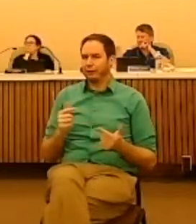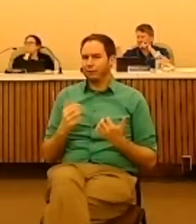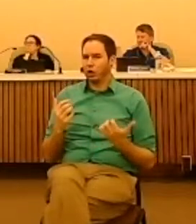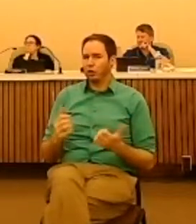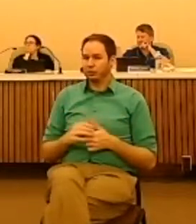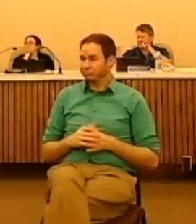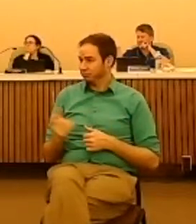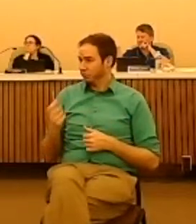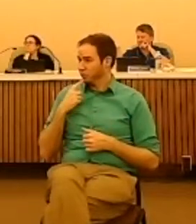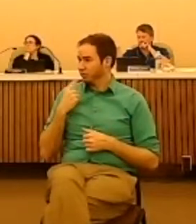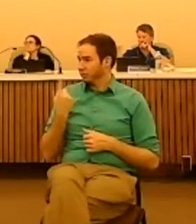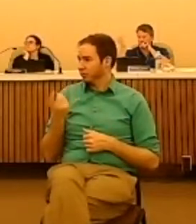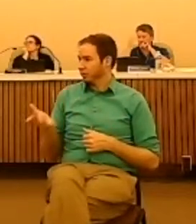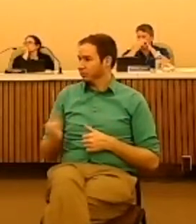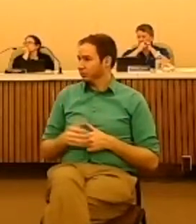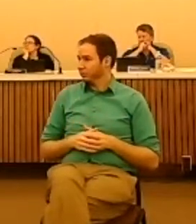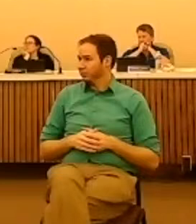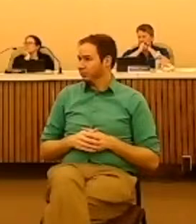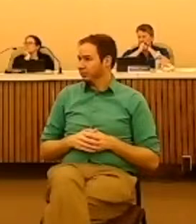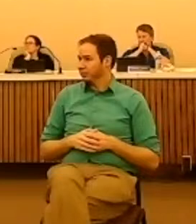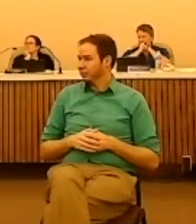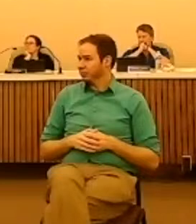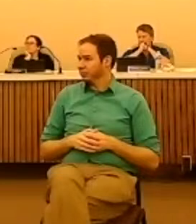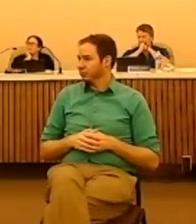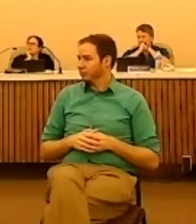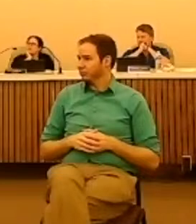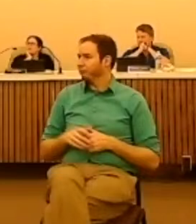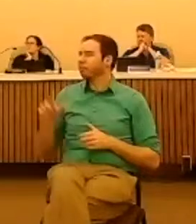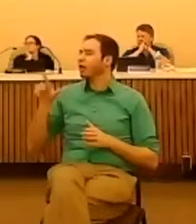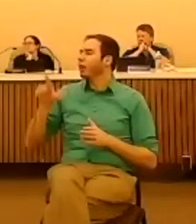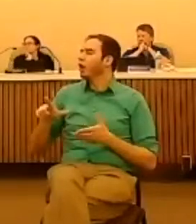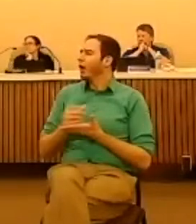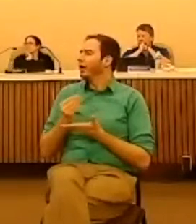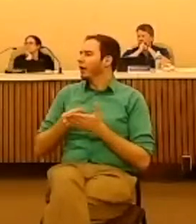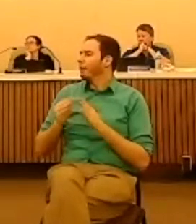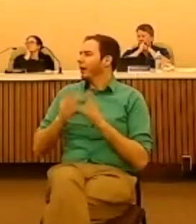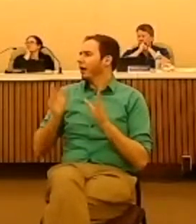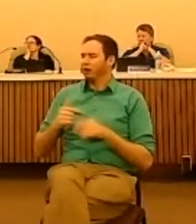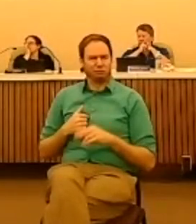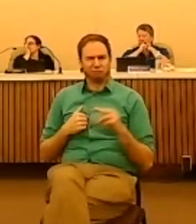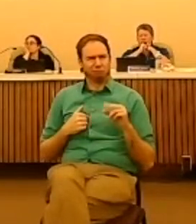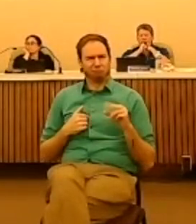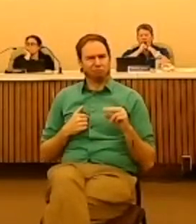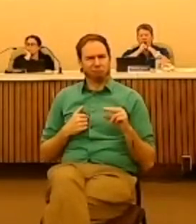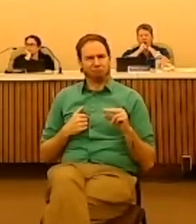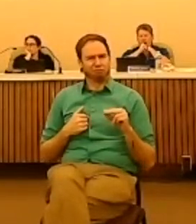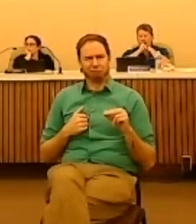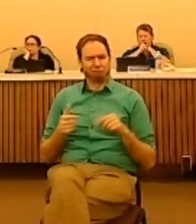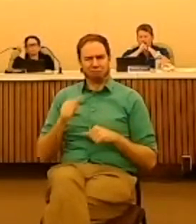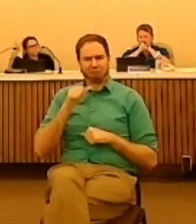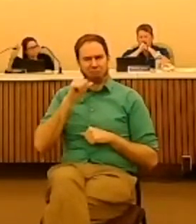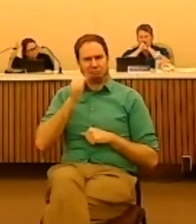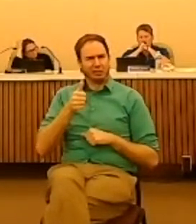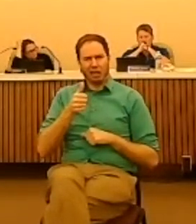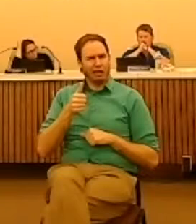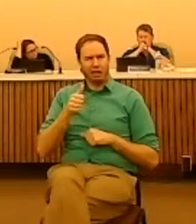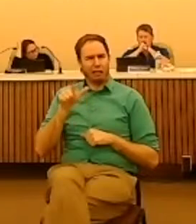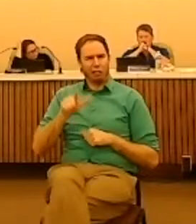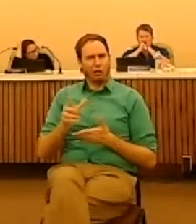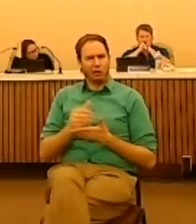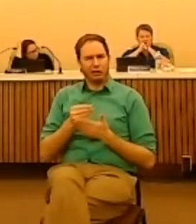You want to address that? What now? Low income housing, low income. It's not Section 8.